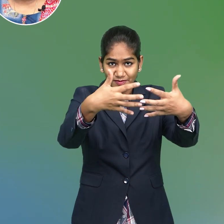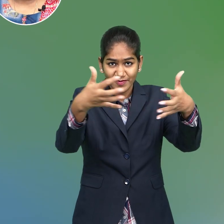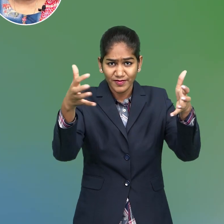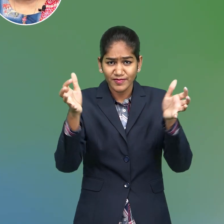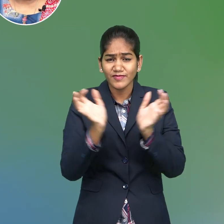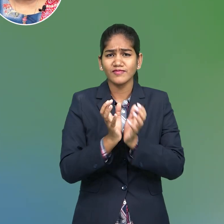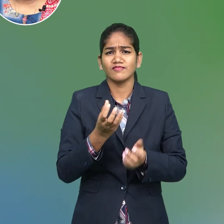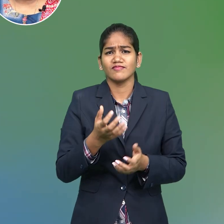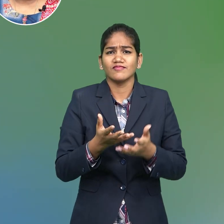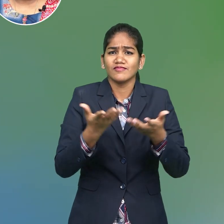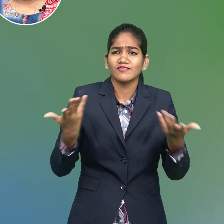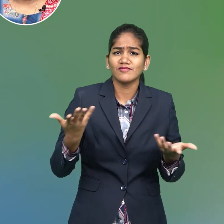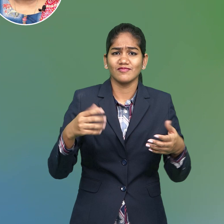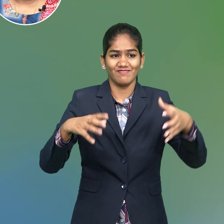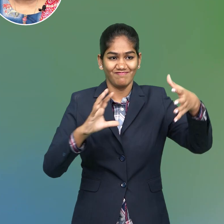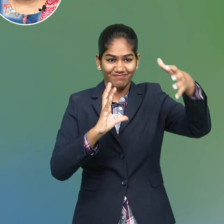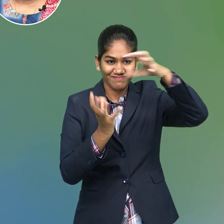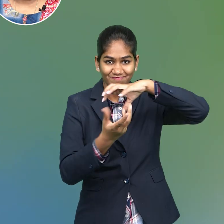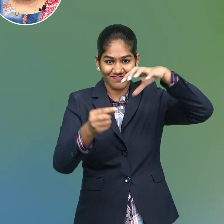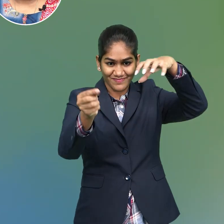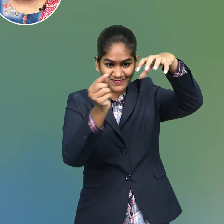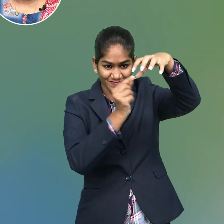latitude or distance from the equator.